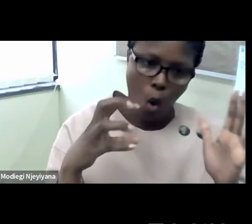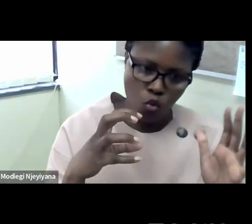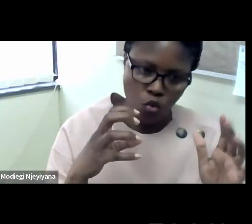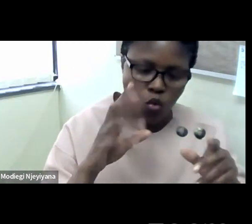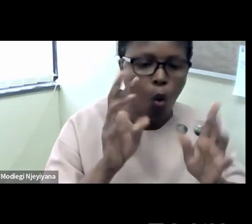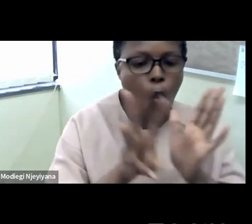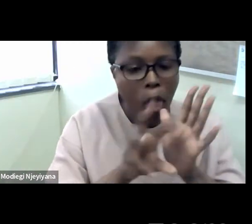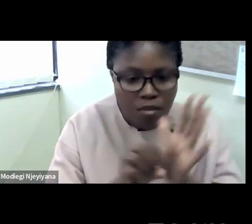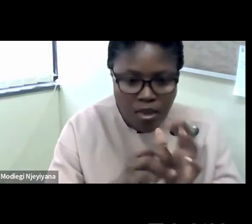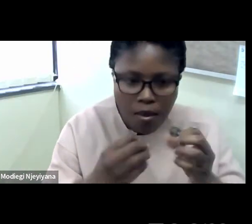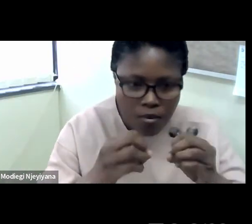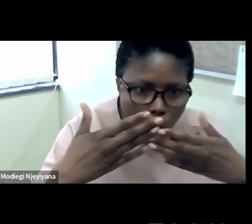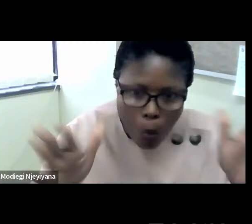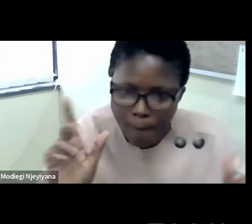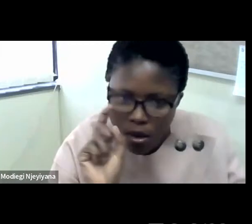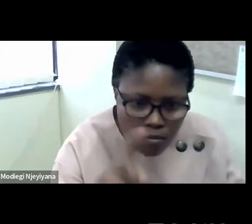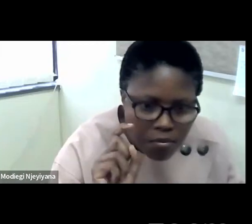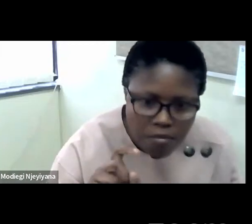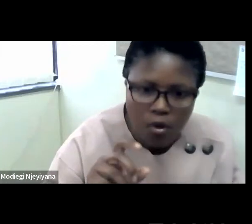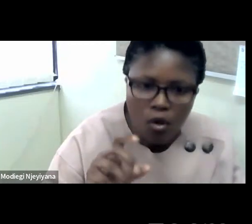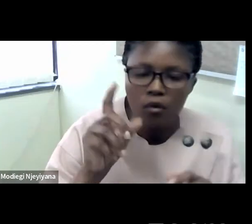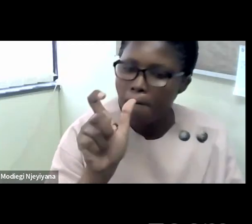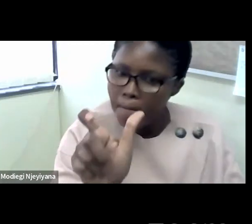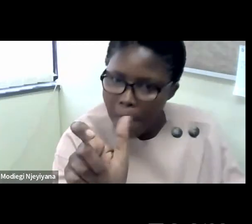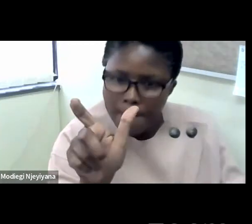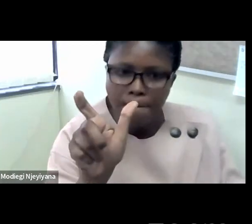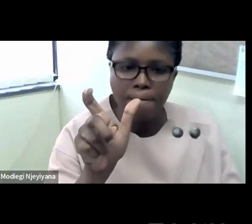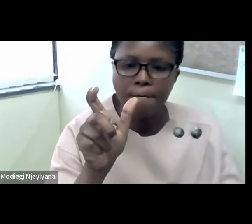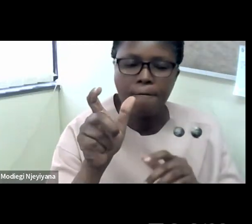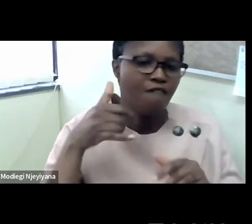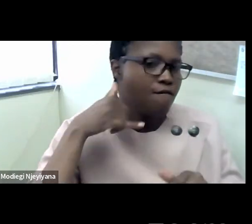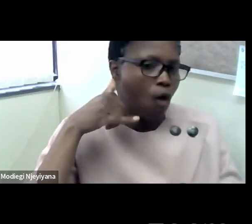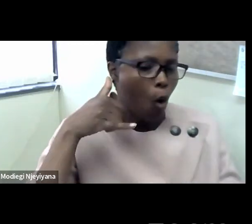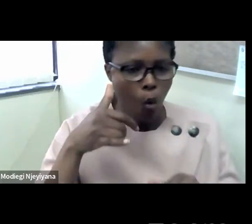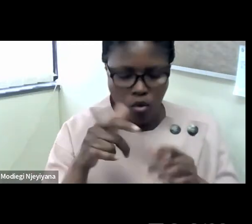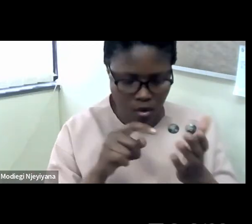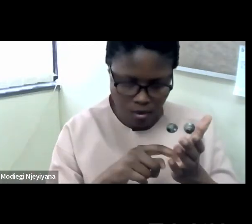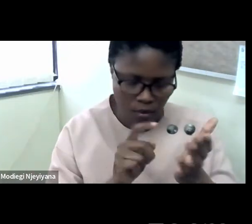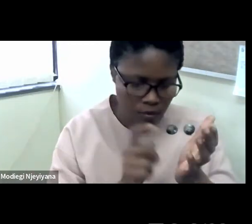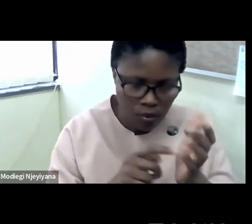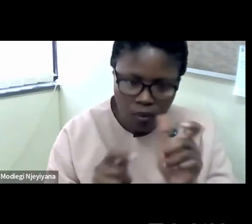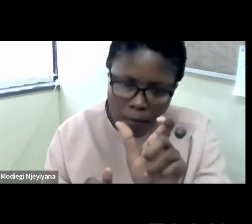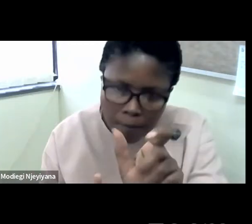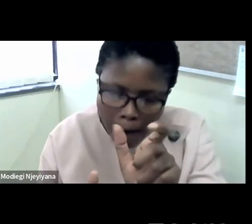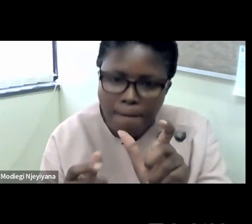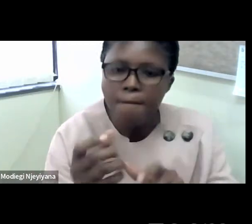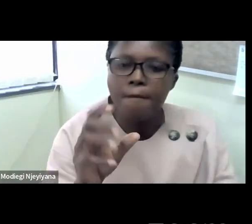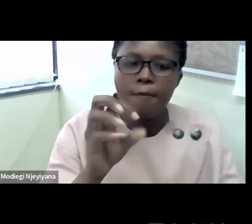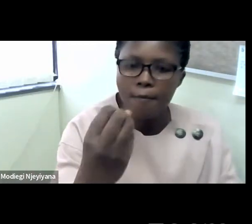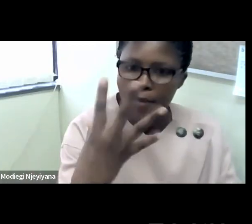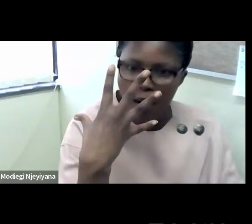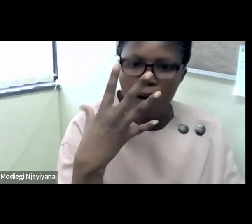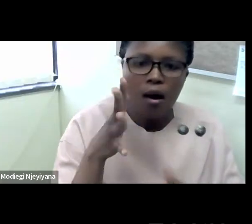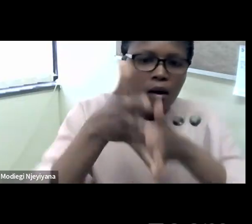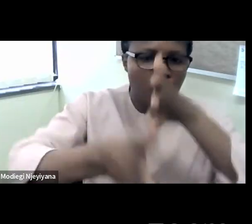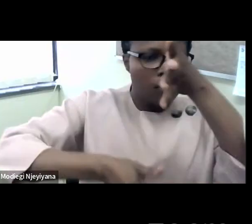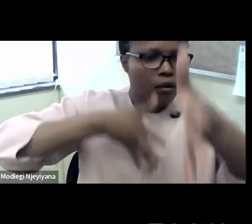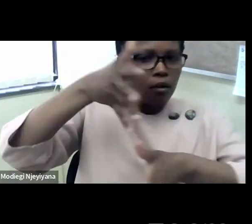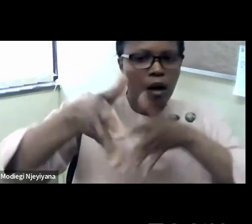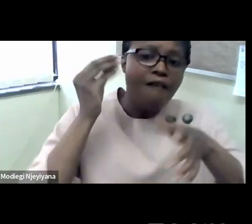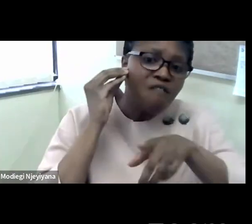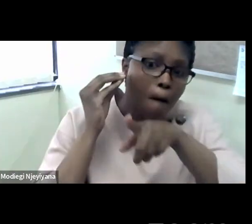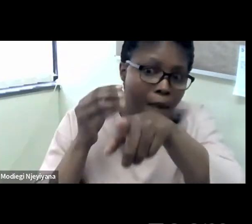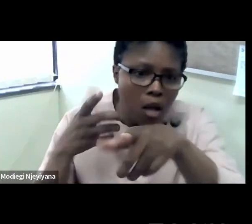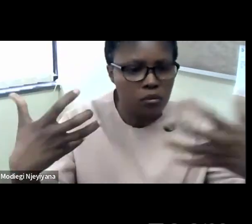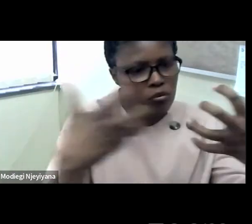world outside of the school environment. So they have very limited understanding of the world around them.